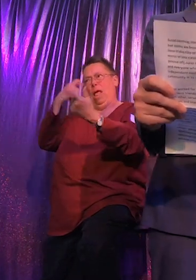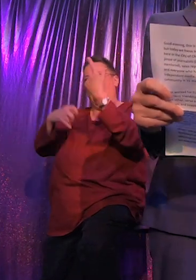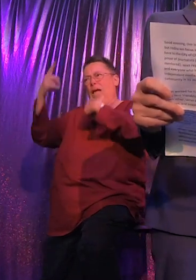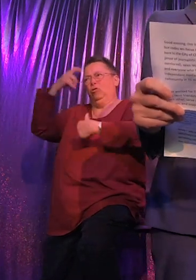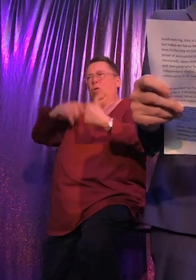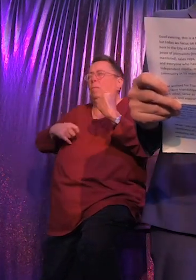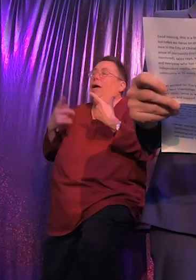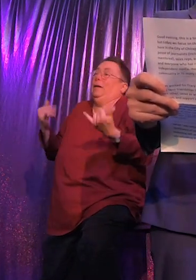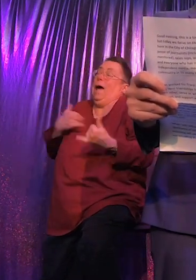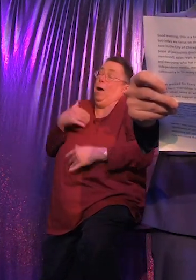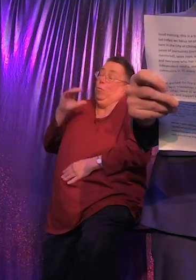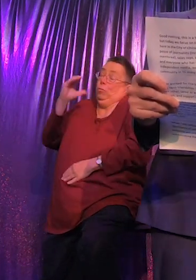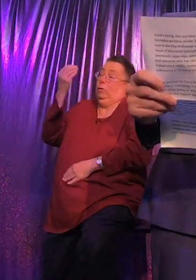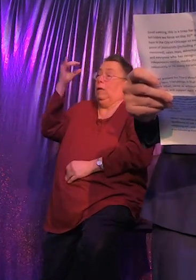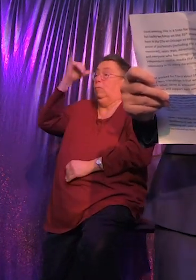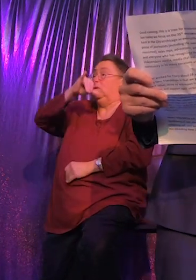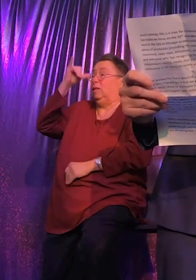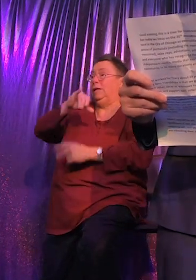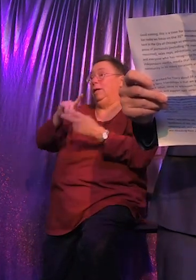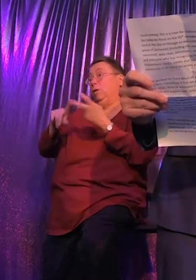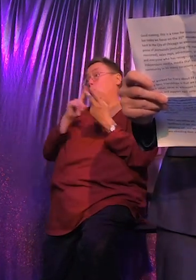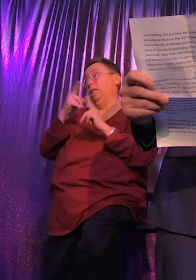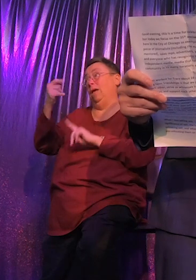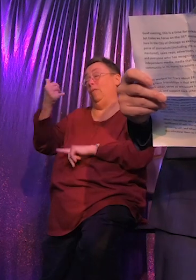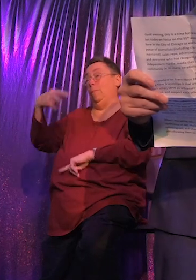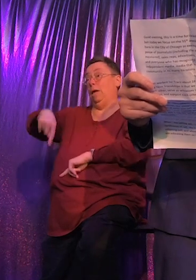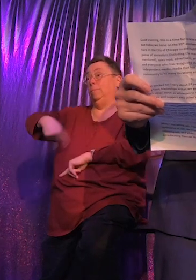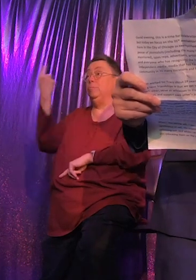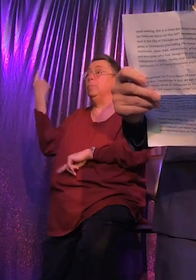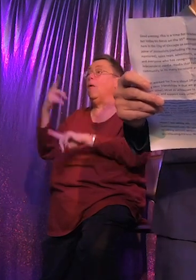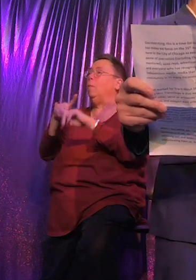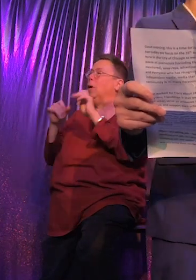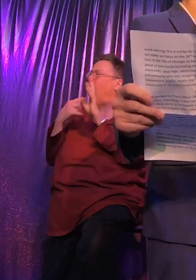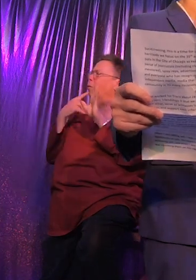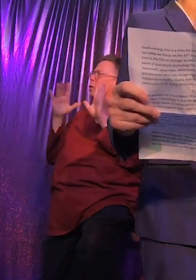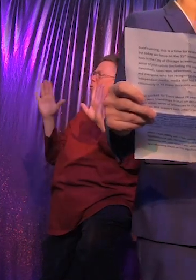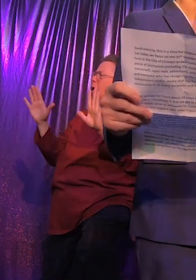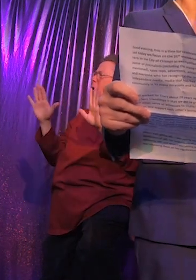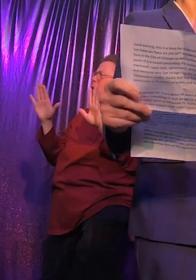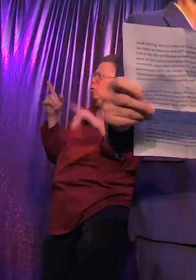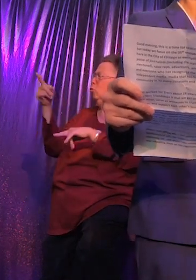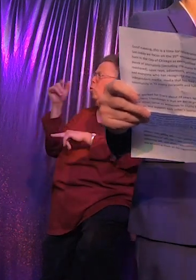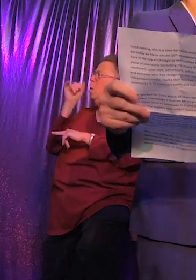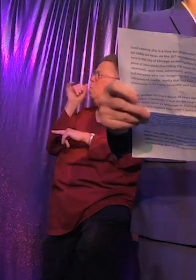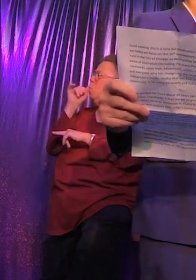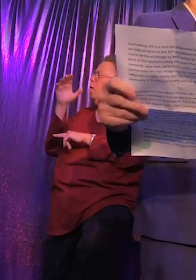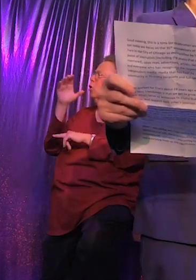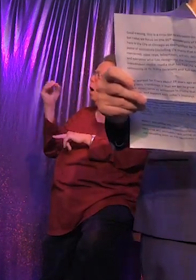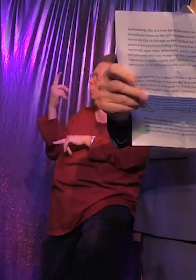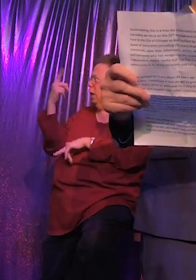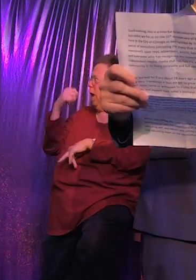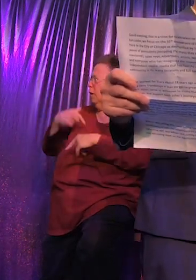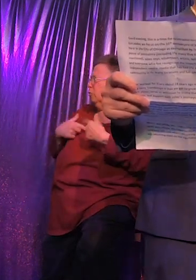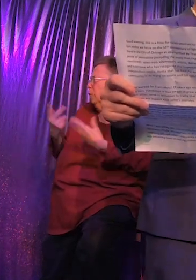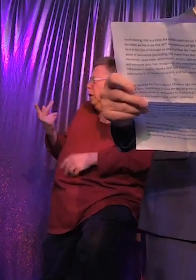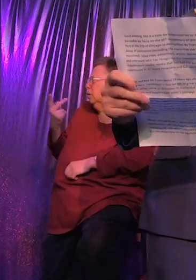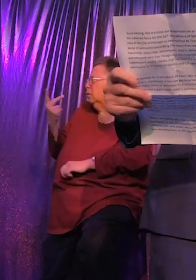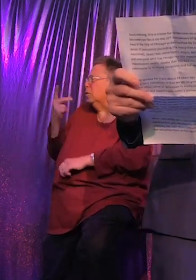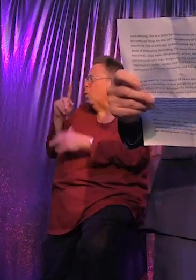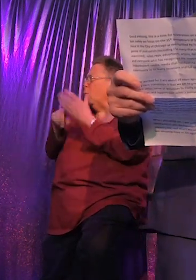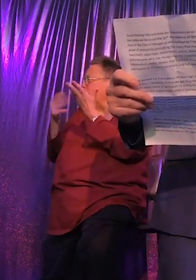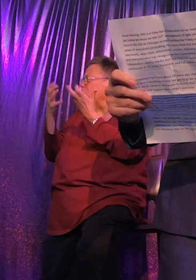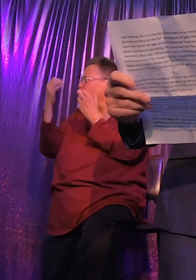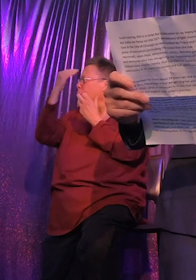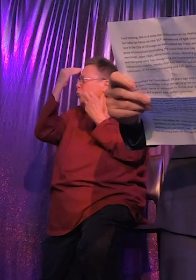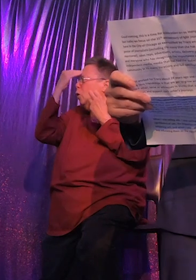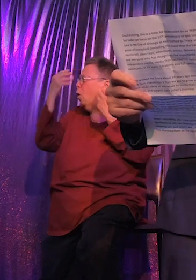now seem ridiculous or even insulting. But I would say, you're in private company. Ask me, what is it that you need to